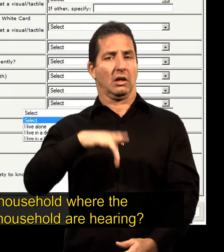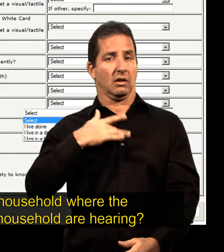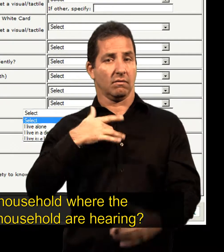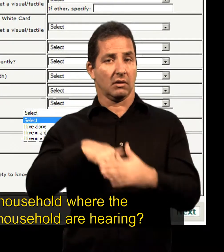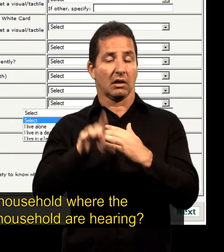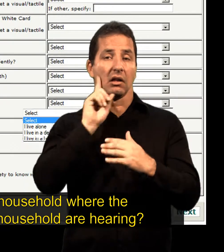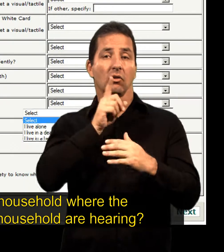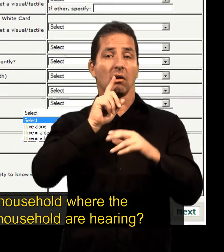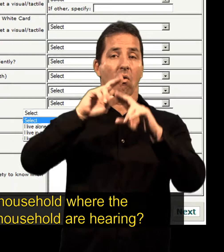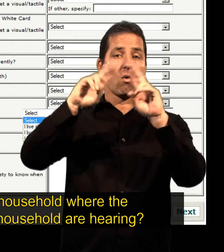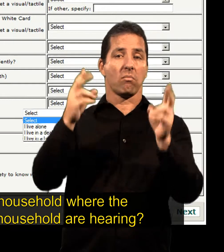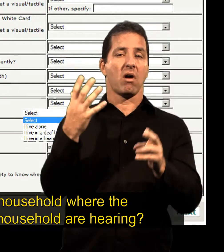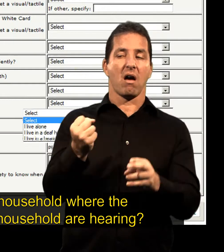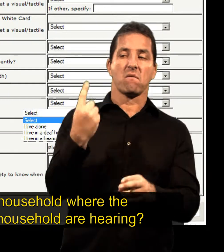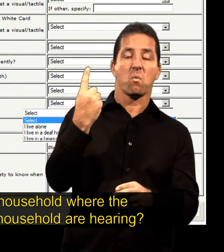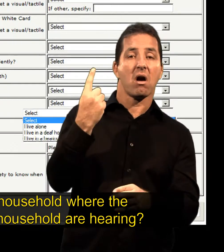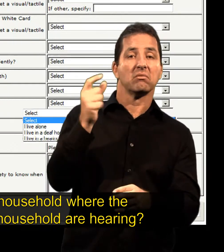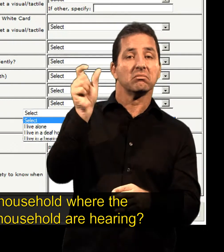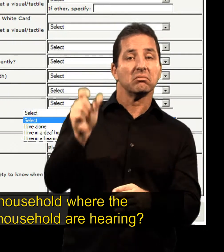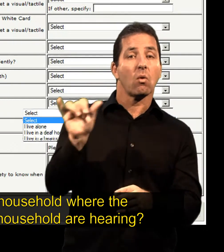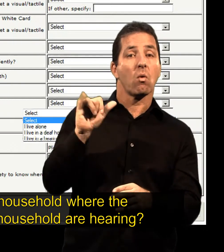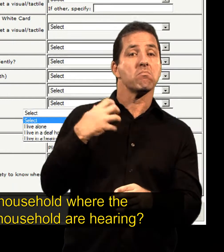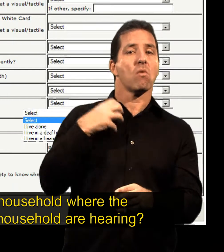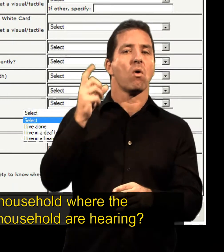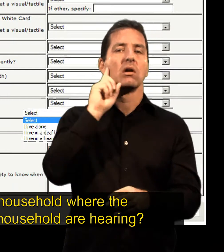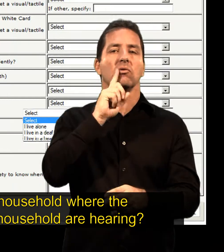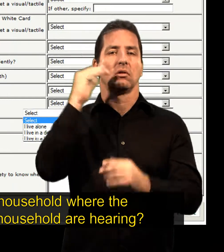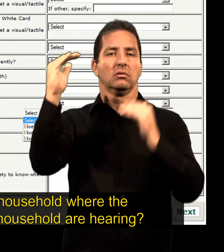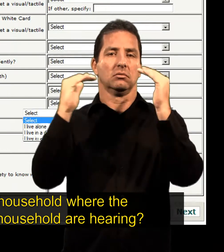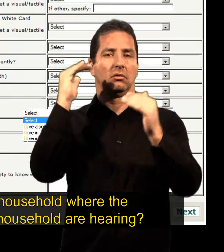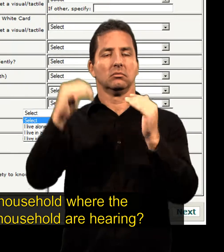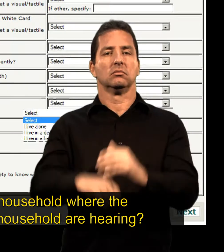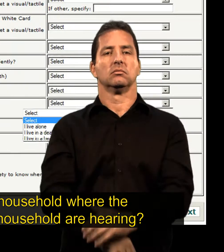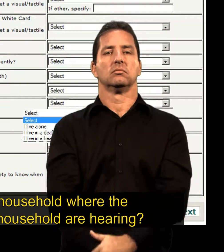Do you live in a household where the other adults in the household are hearing?